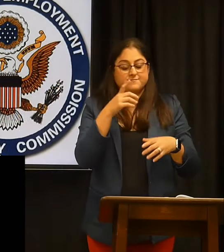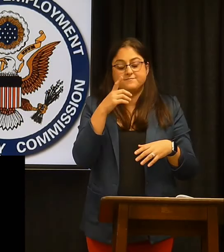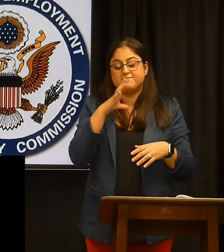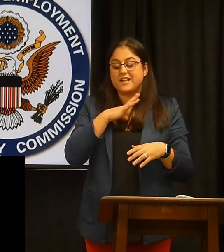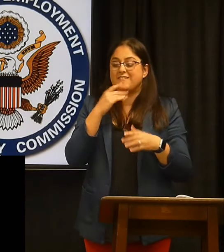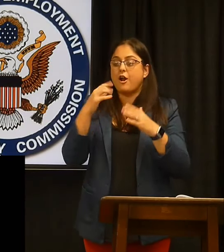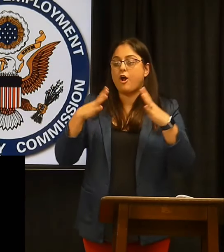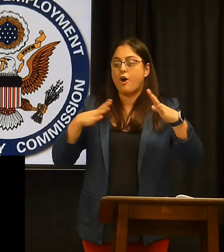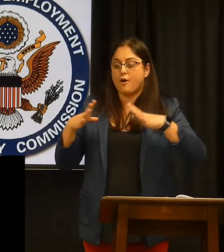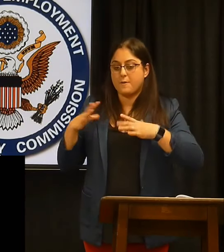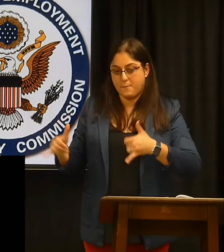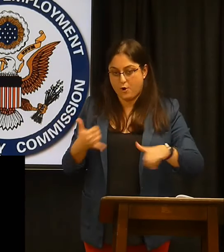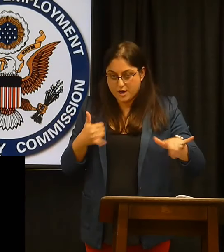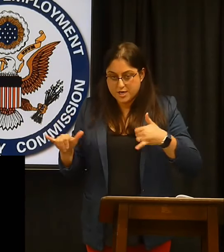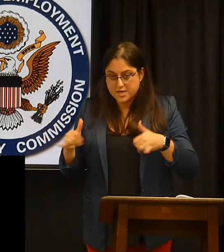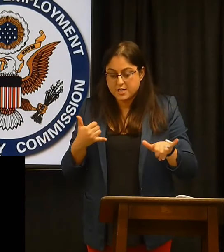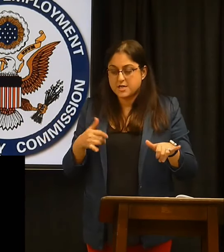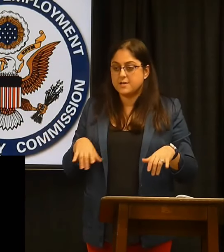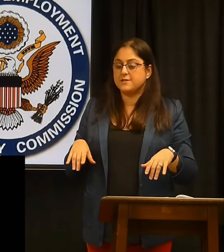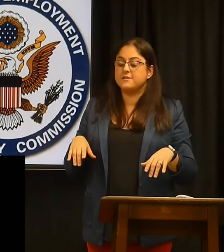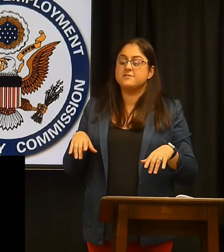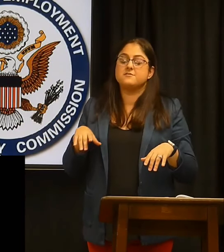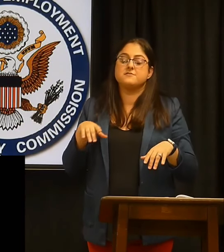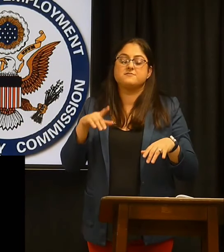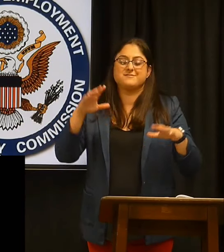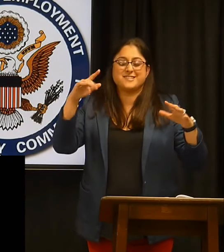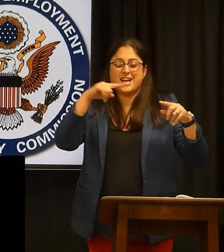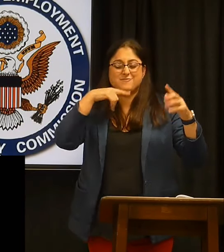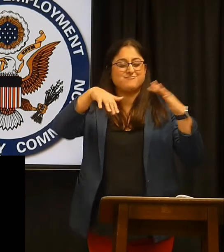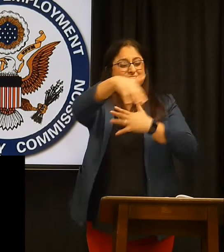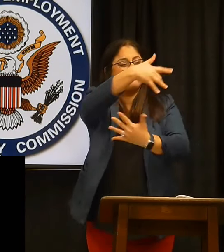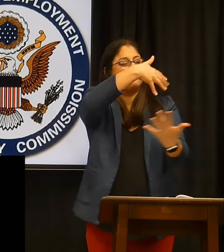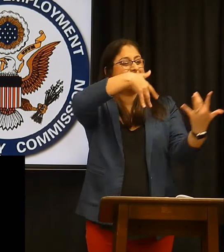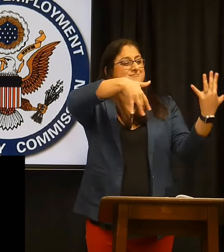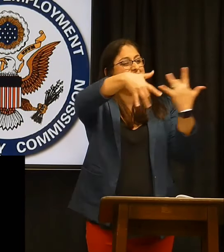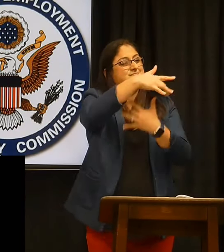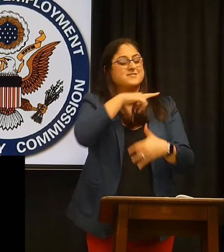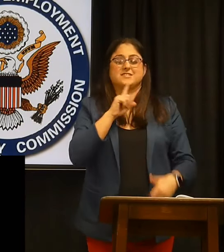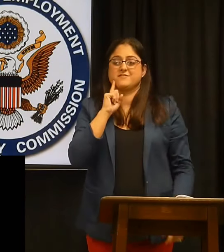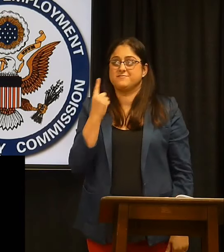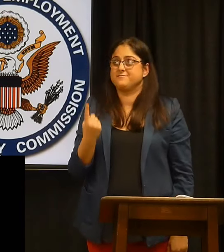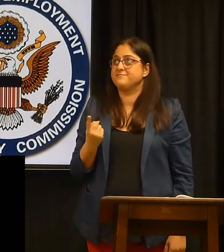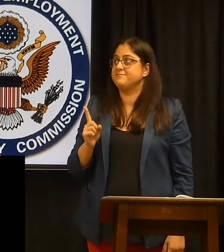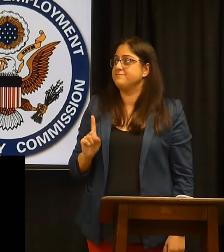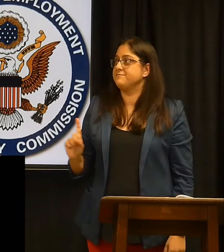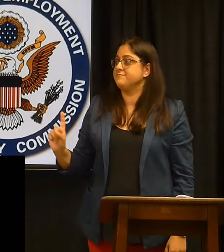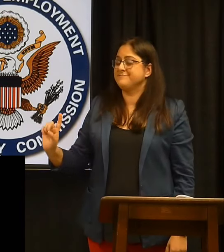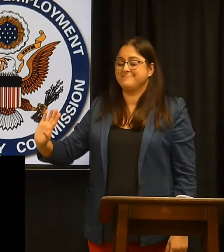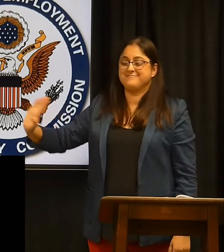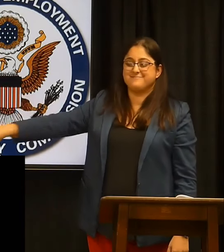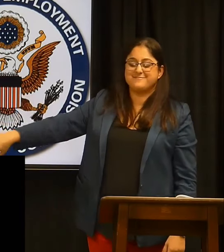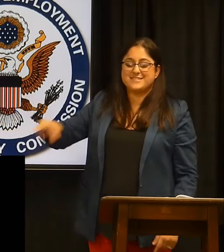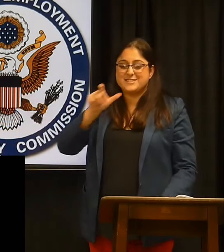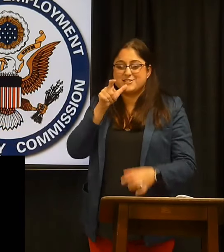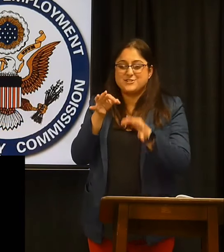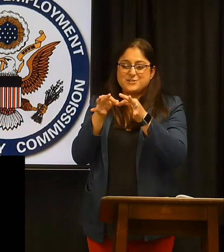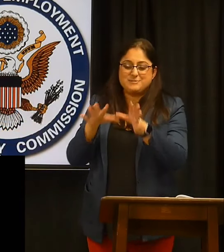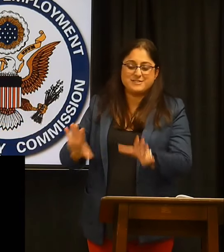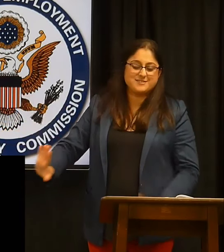others. So if you have like a holiday party, for example, and everybody's socializing and the deaf person's all alone over in the corner, they don't